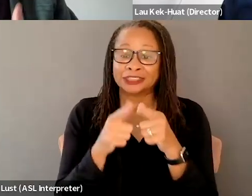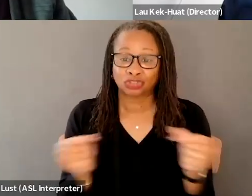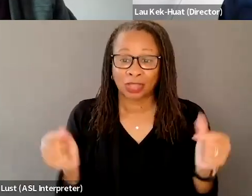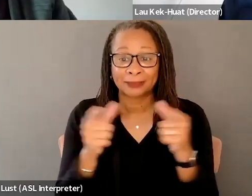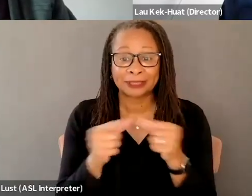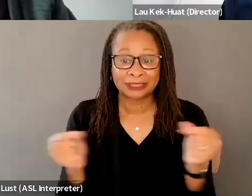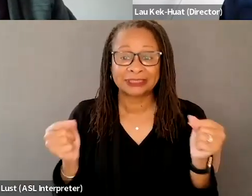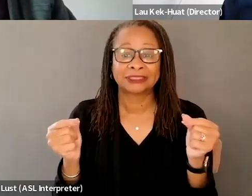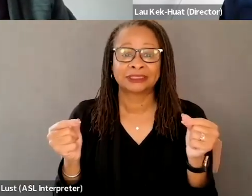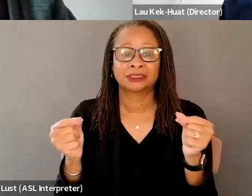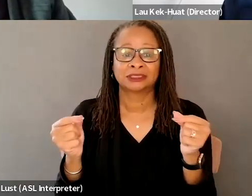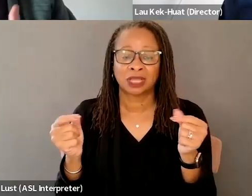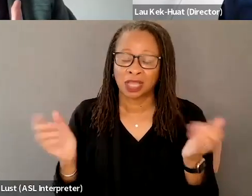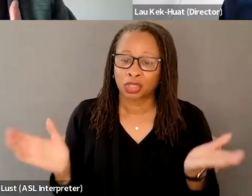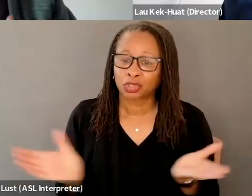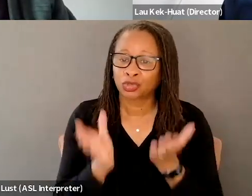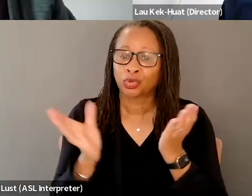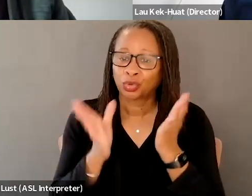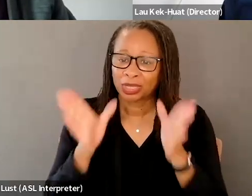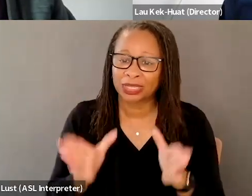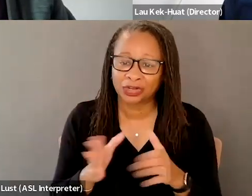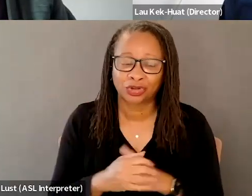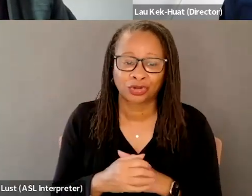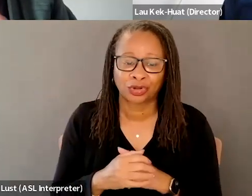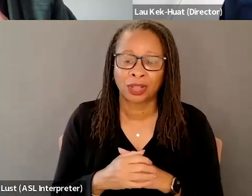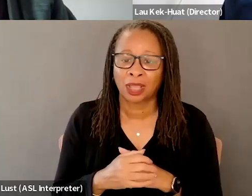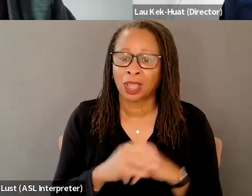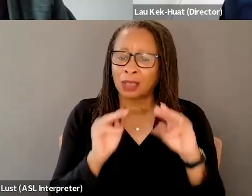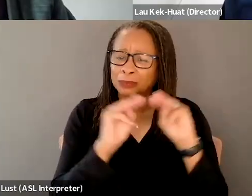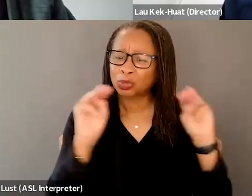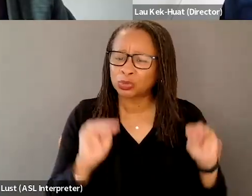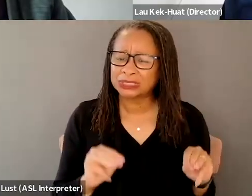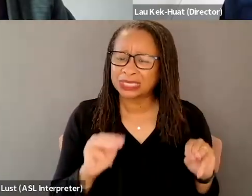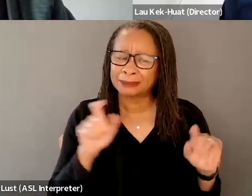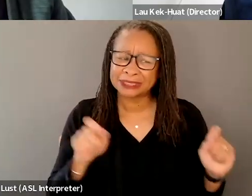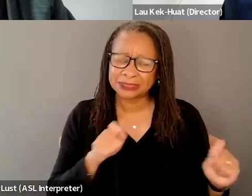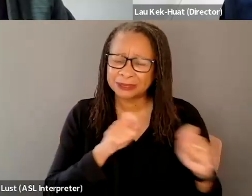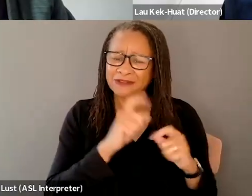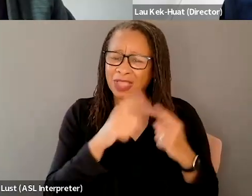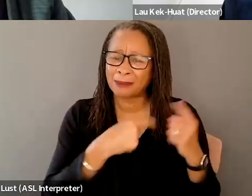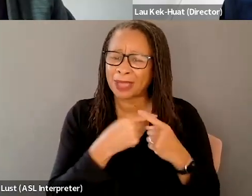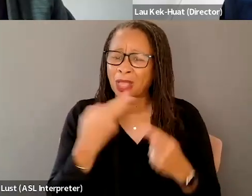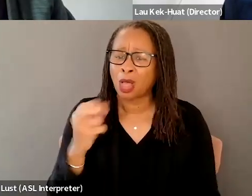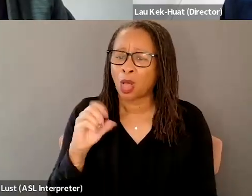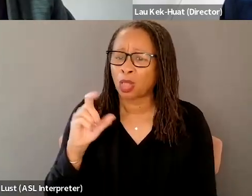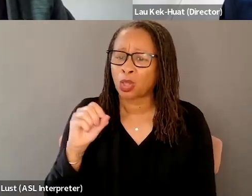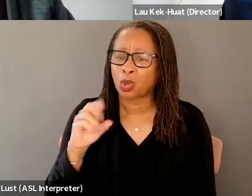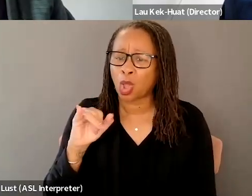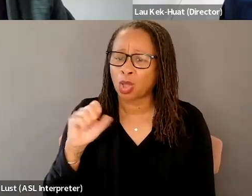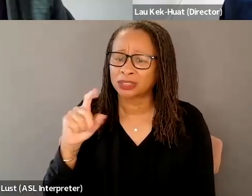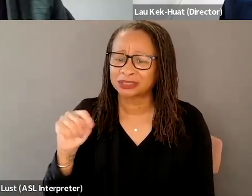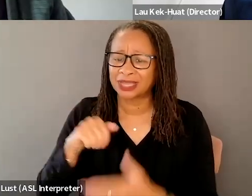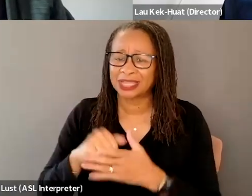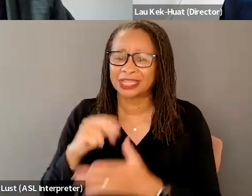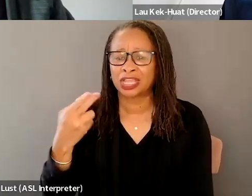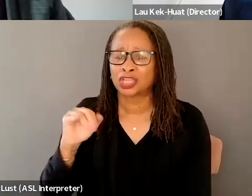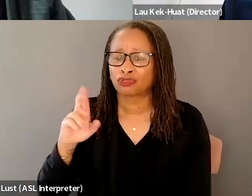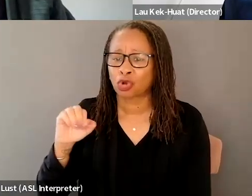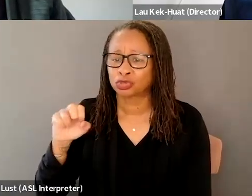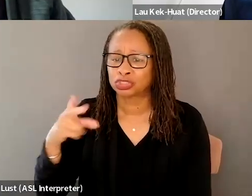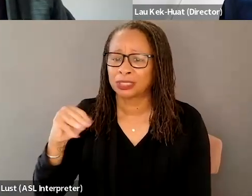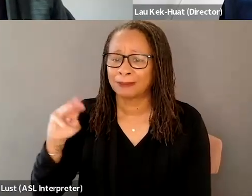Japanese curator of the. Is it a museum specifically about the Holocaust in Hiroshima, or is it a